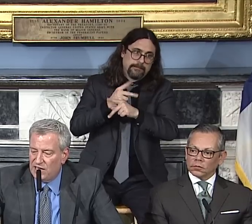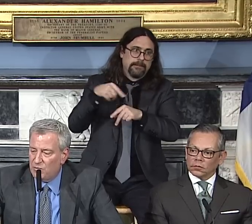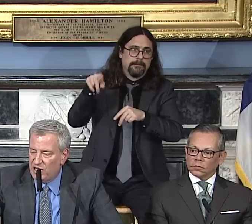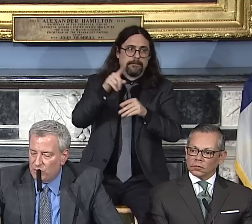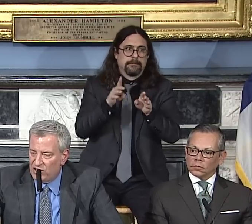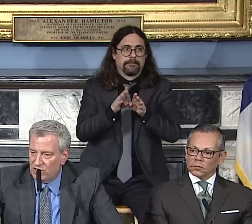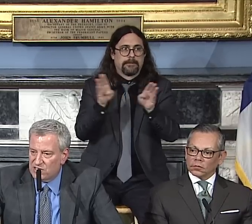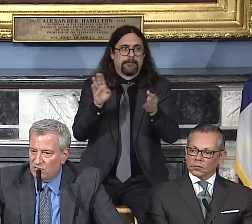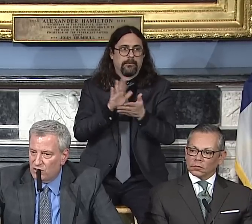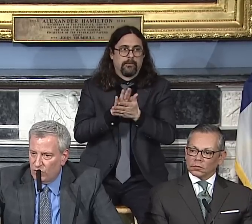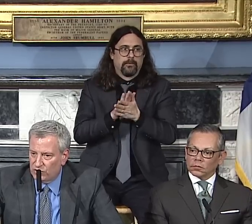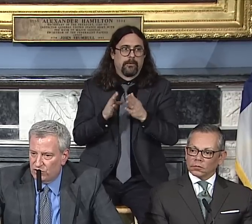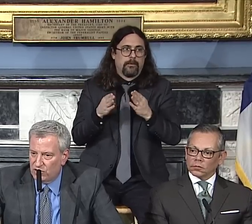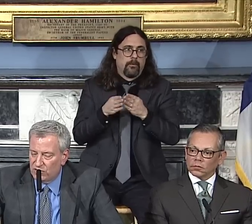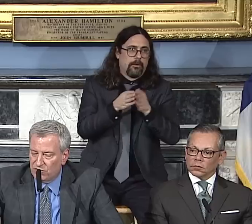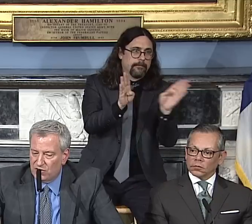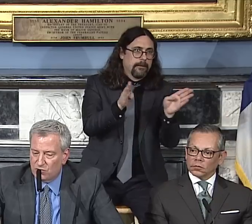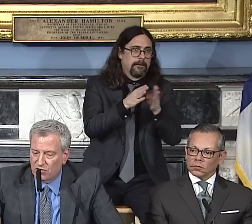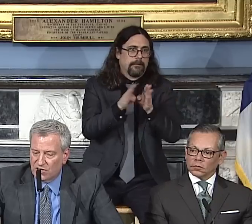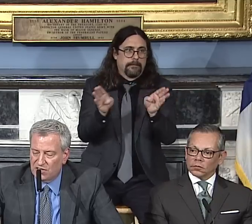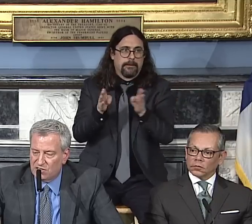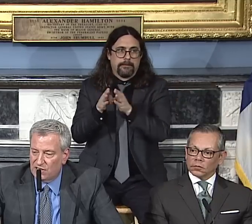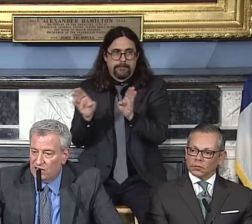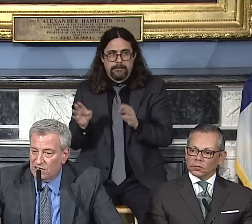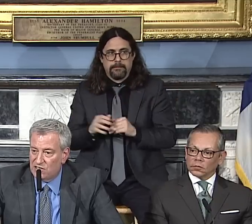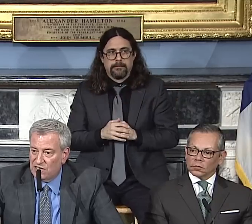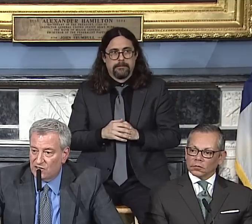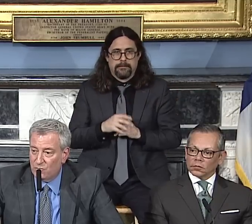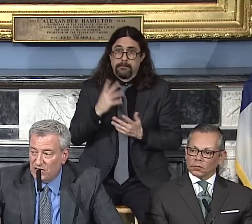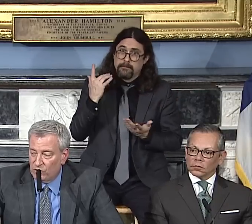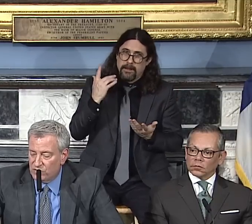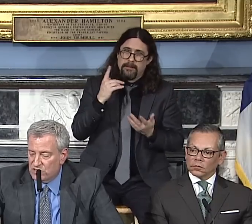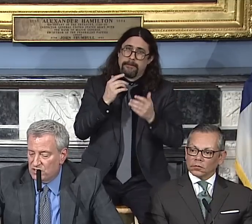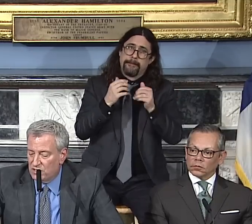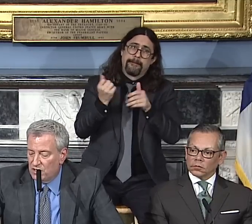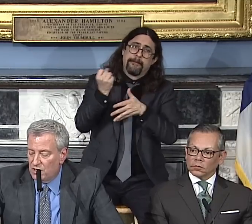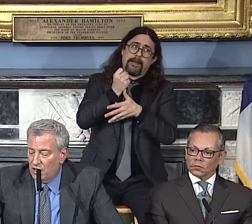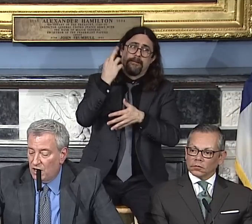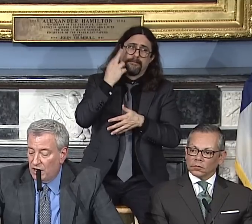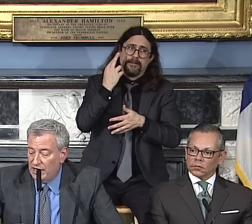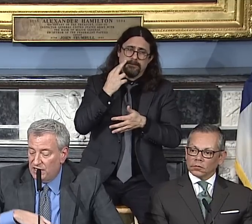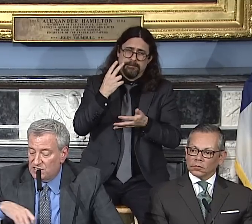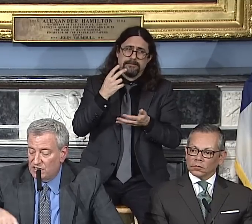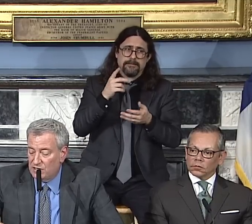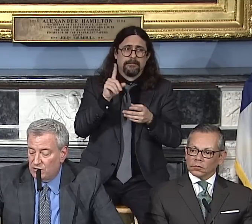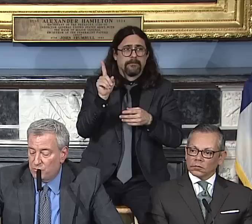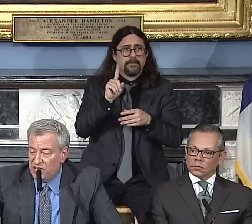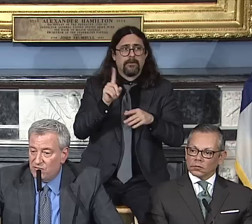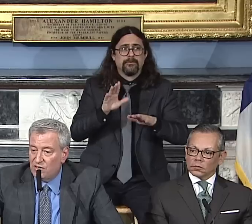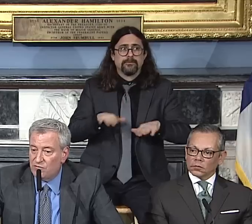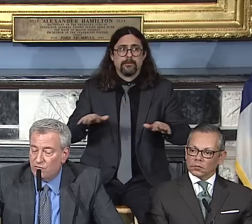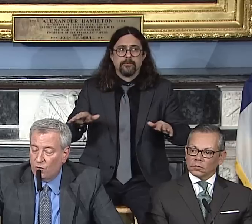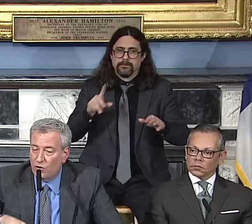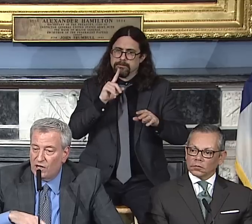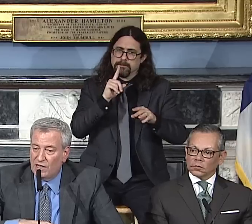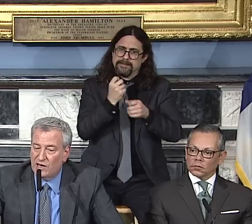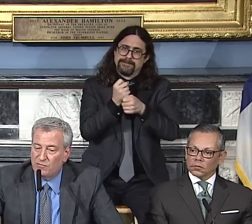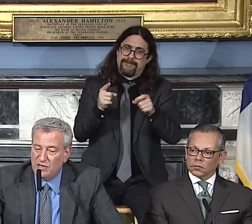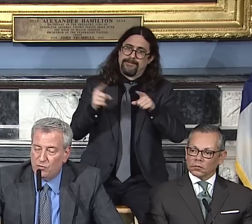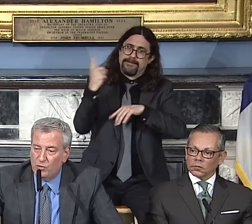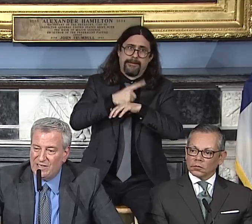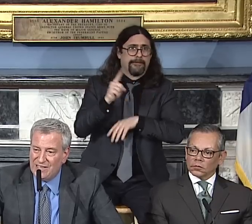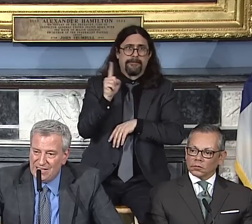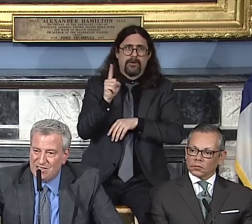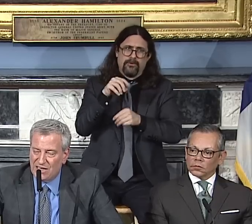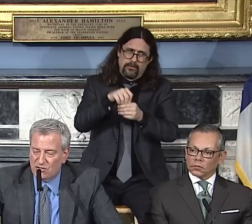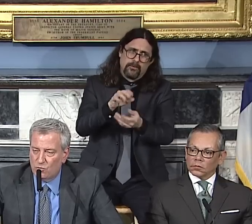in the day, and many parents have no alternative. It's where a lot of kids get their meals. It is the pivot for a lot of